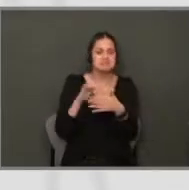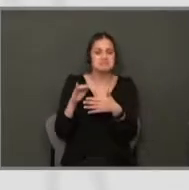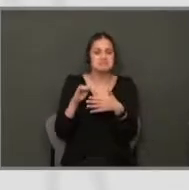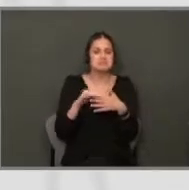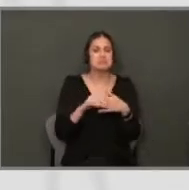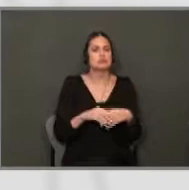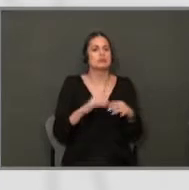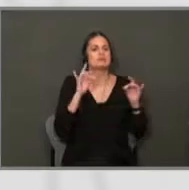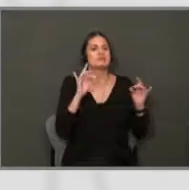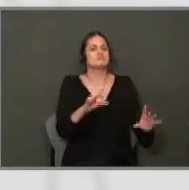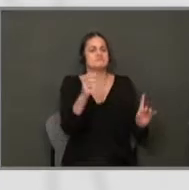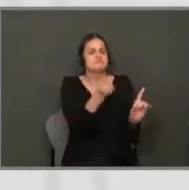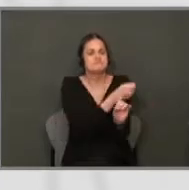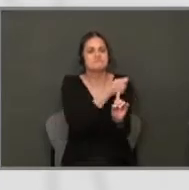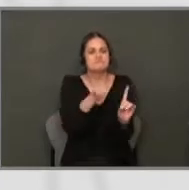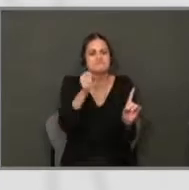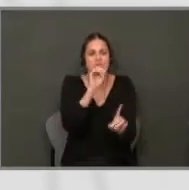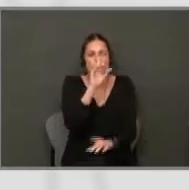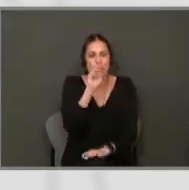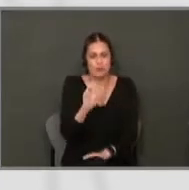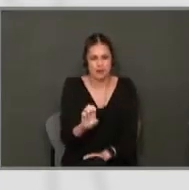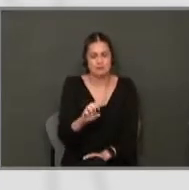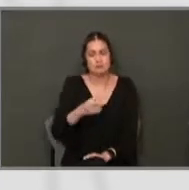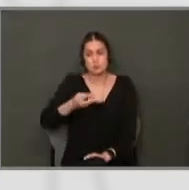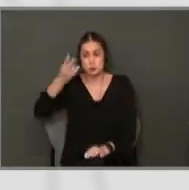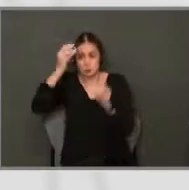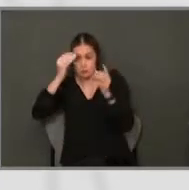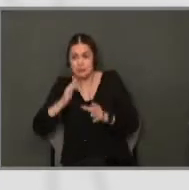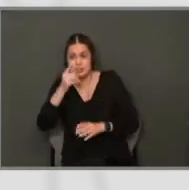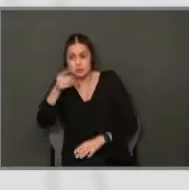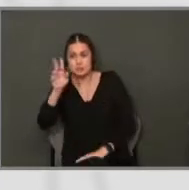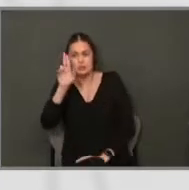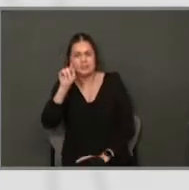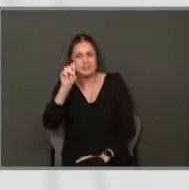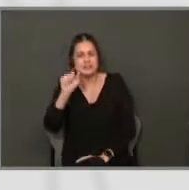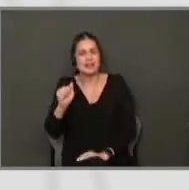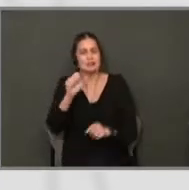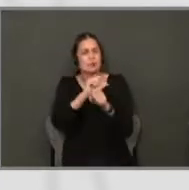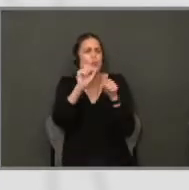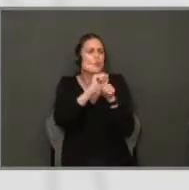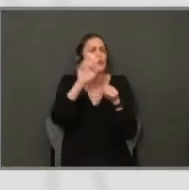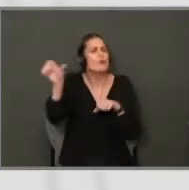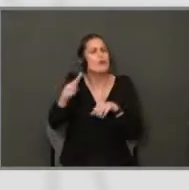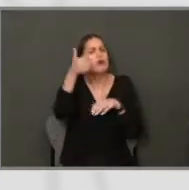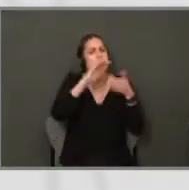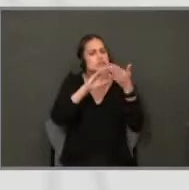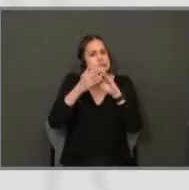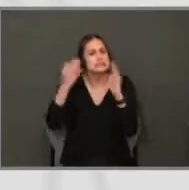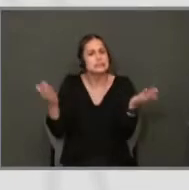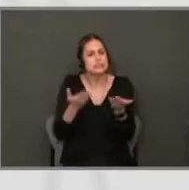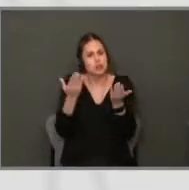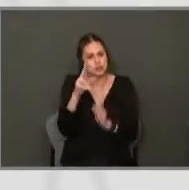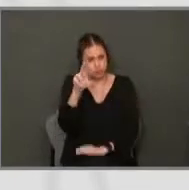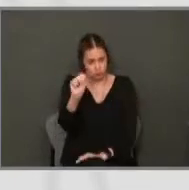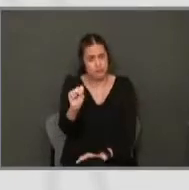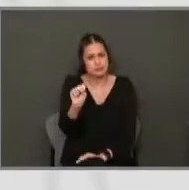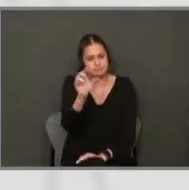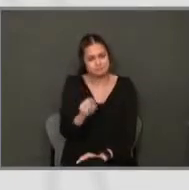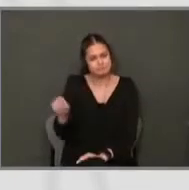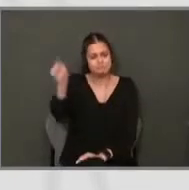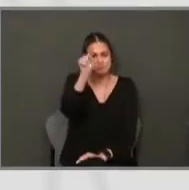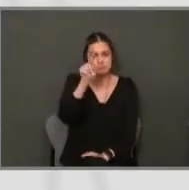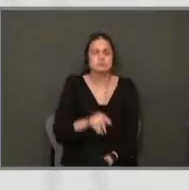violent crime. These two professors at UTSA have done similar work with other major cities in the country, around the